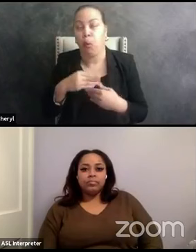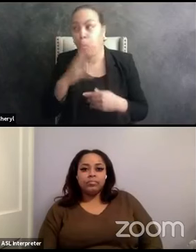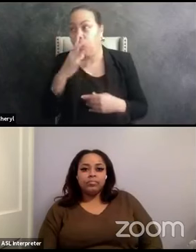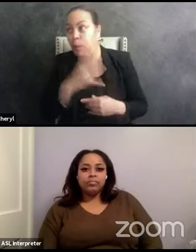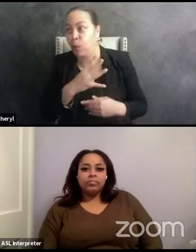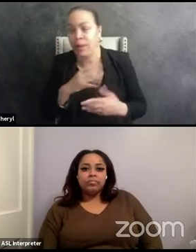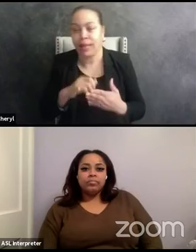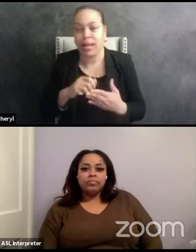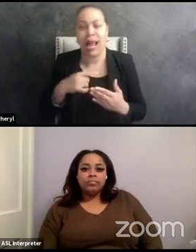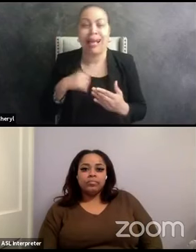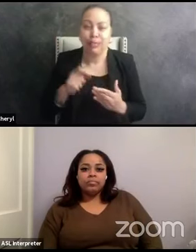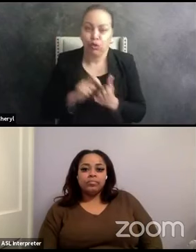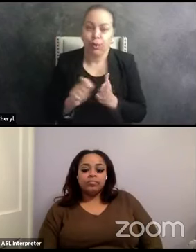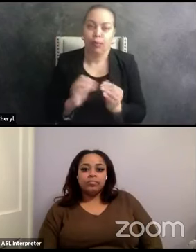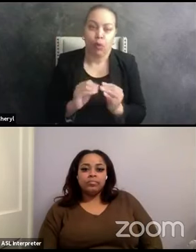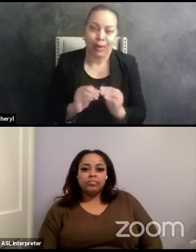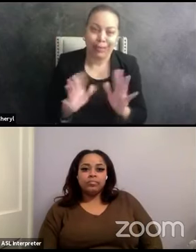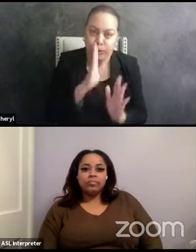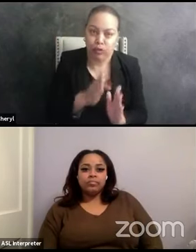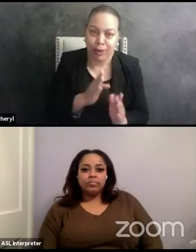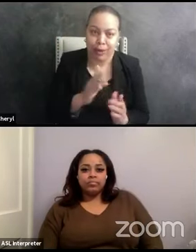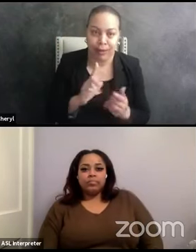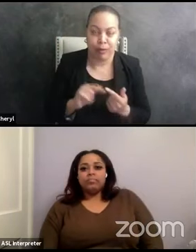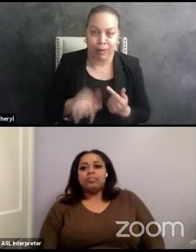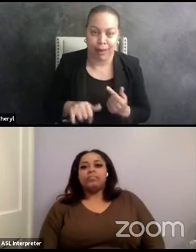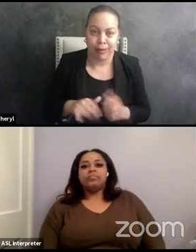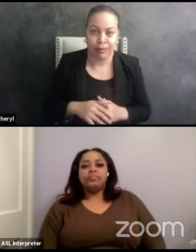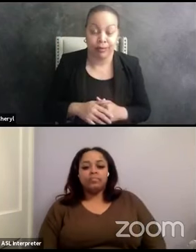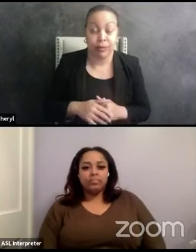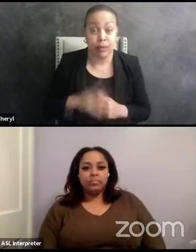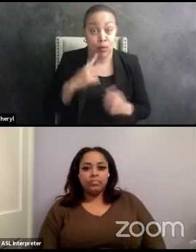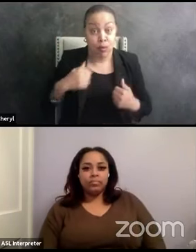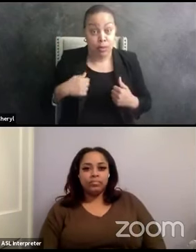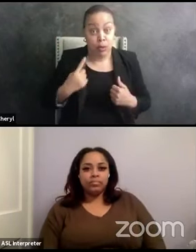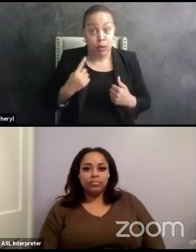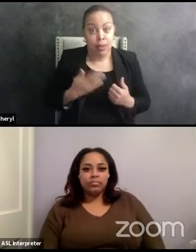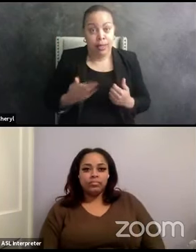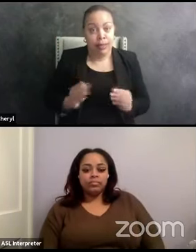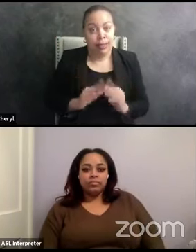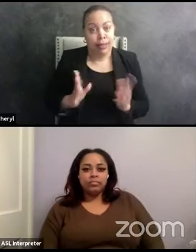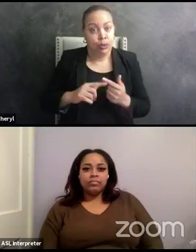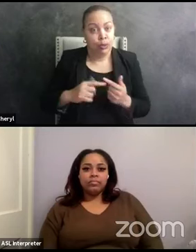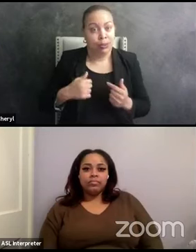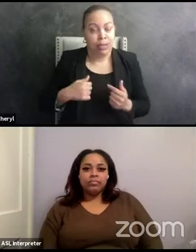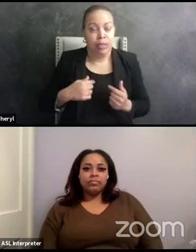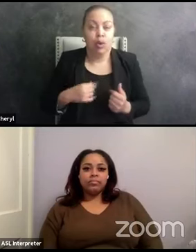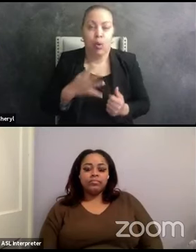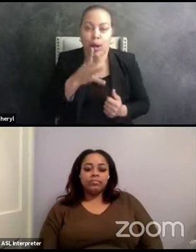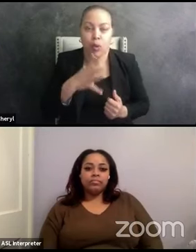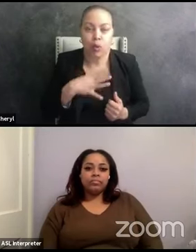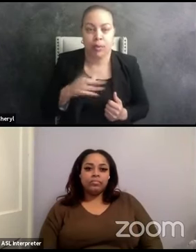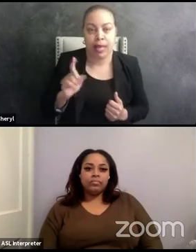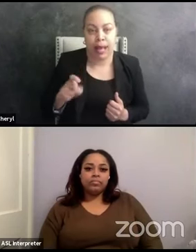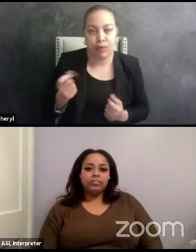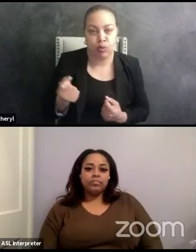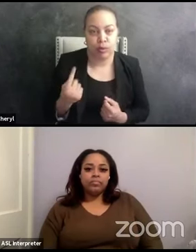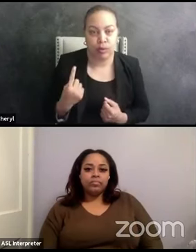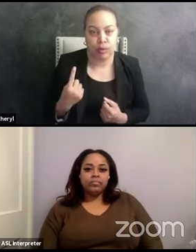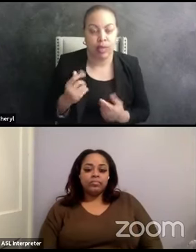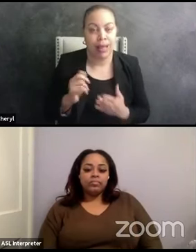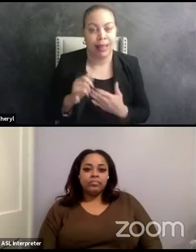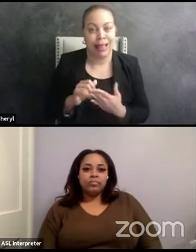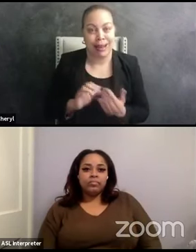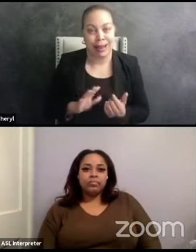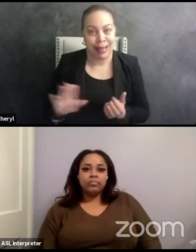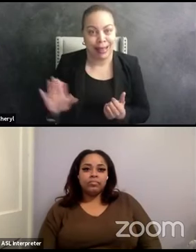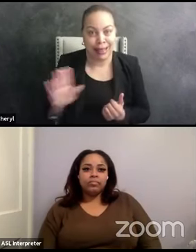explicit on. One thing that I will say that was clear to me in writing this book is that white women need to understand that their